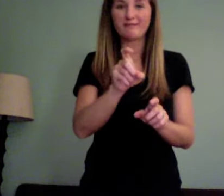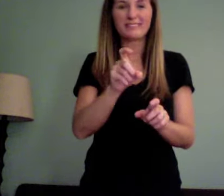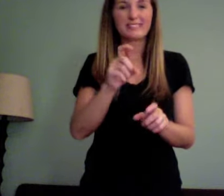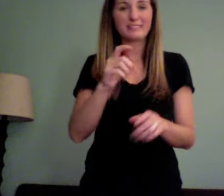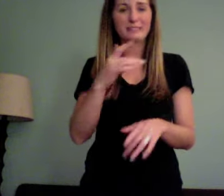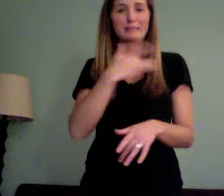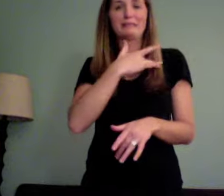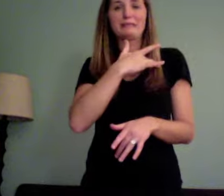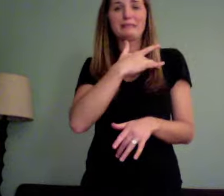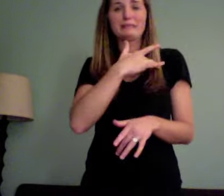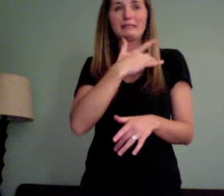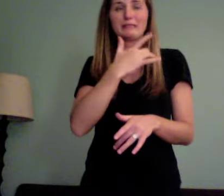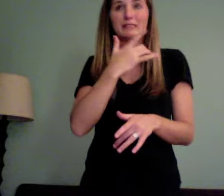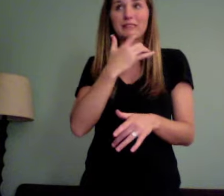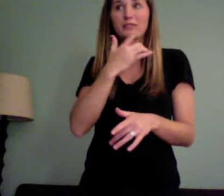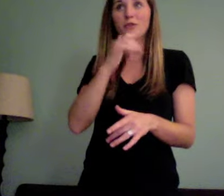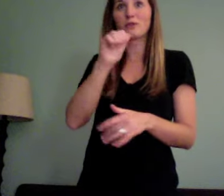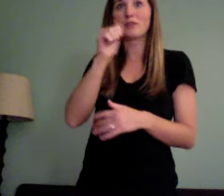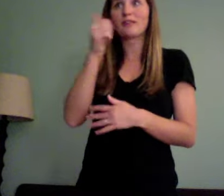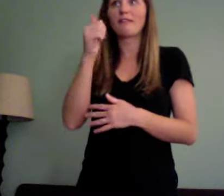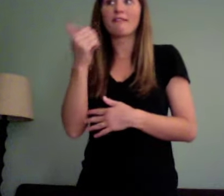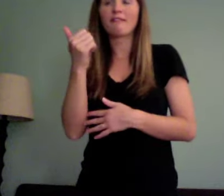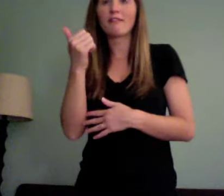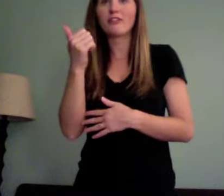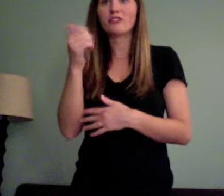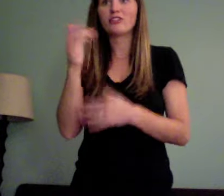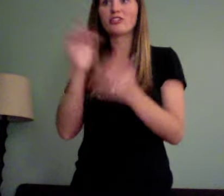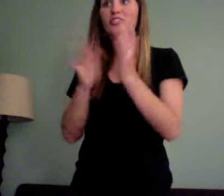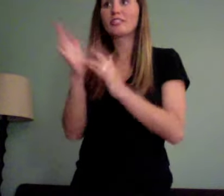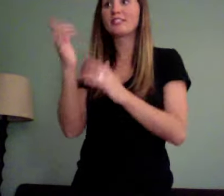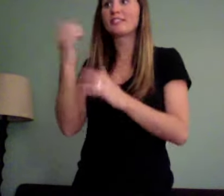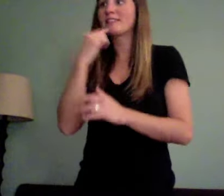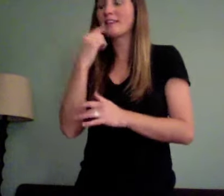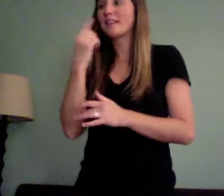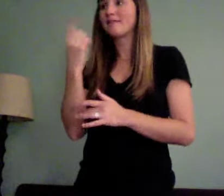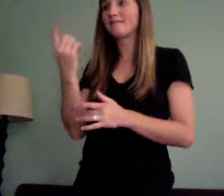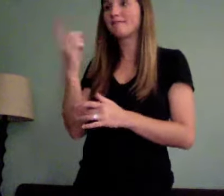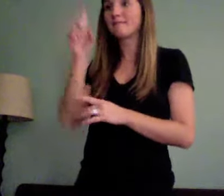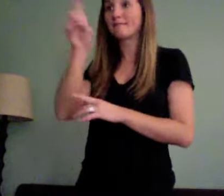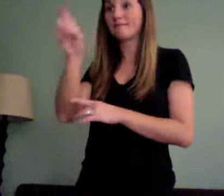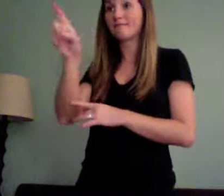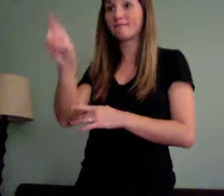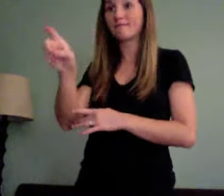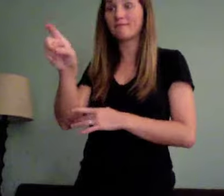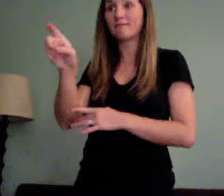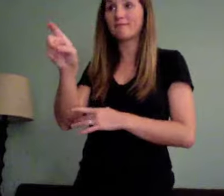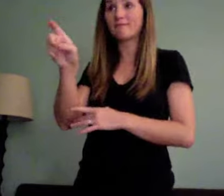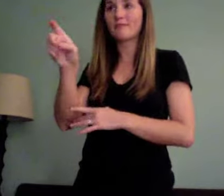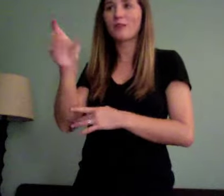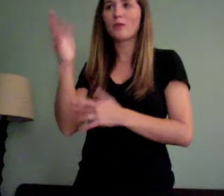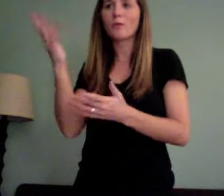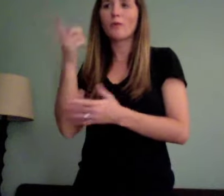forth about who was the greatest and who would be the greatest in Jesus' kingdom. Jesus asked them as they approached him, hey, what were you guys talking about